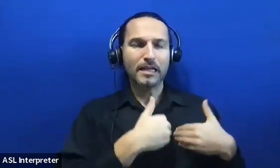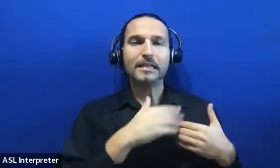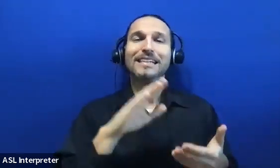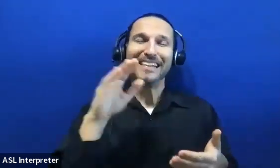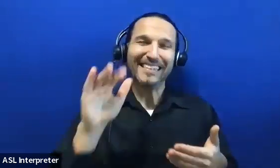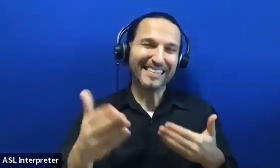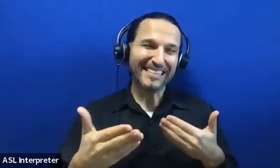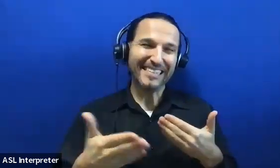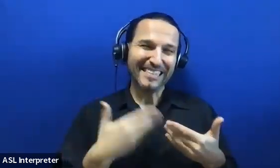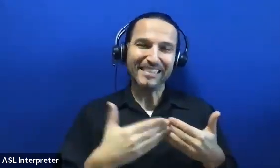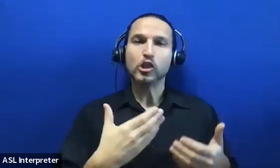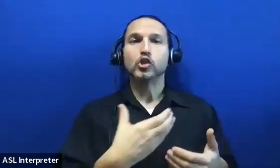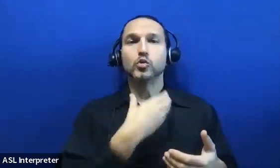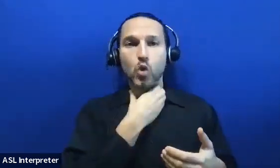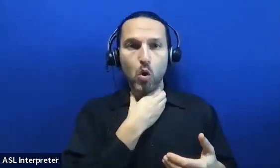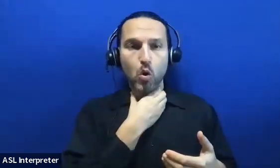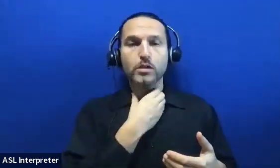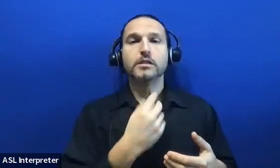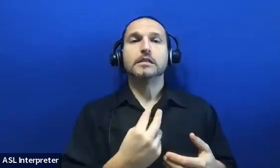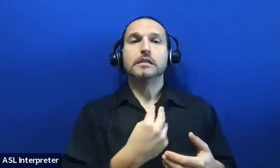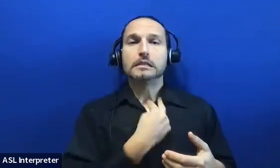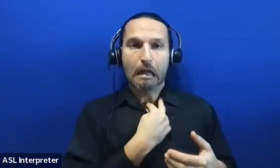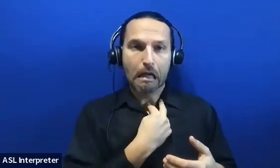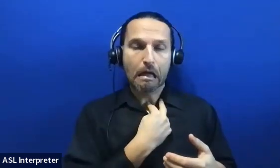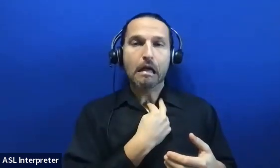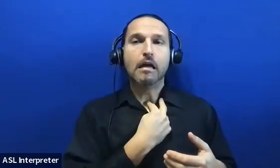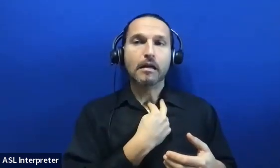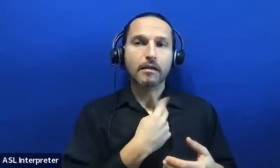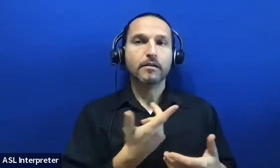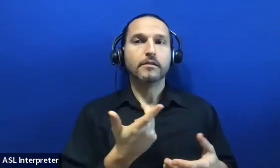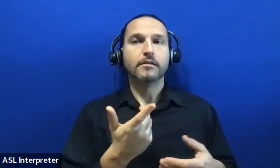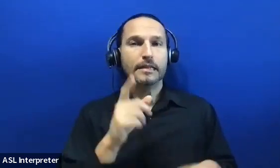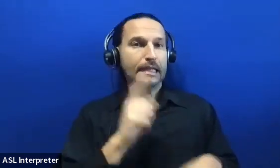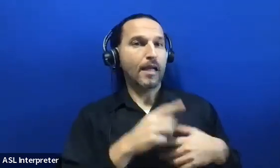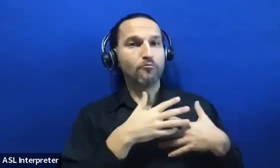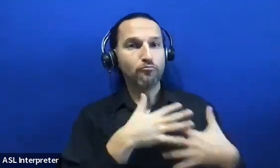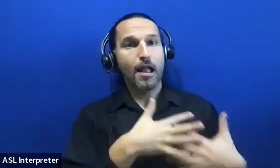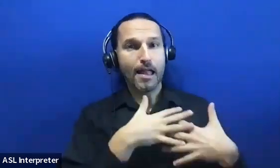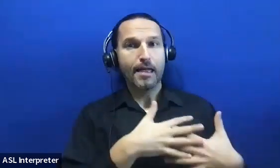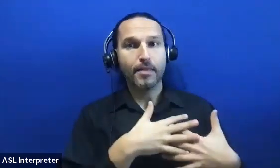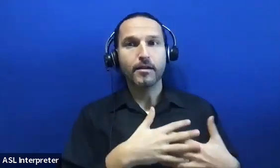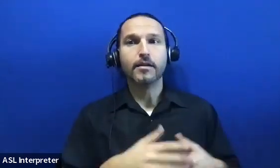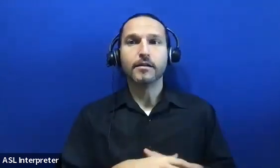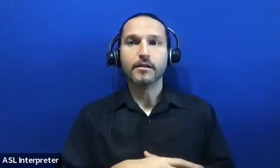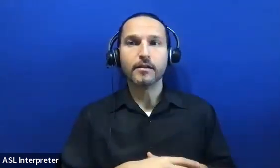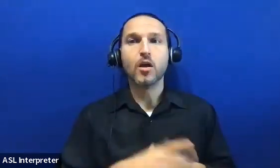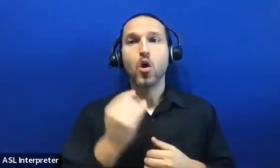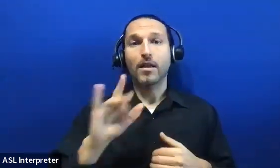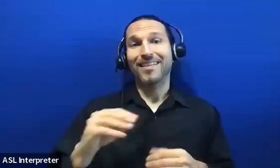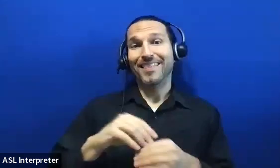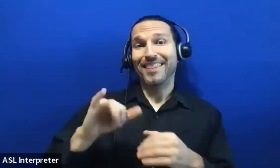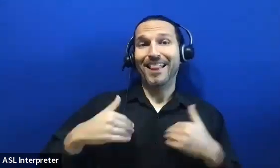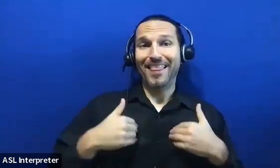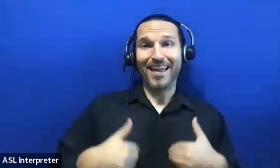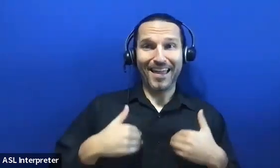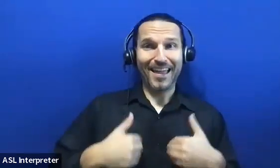choke, it can get stuck there, cut off our air, or it might not get stuck, but it will land in the lungs